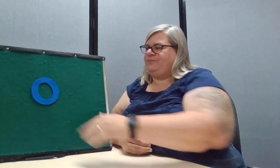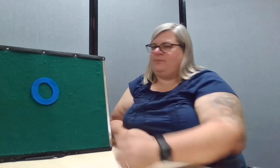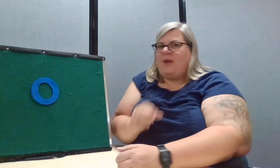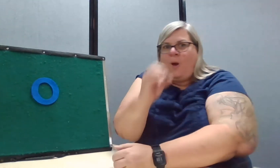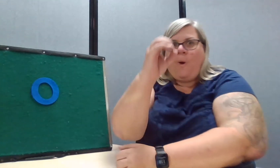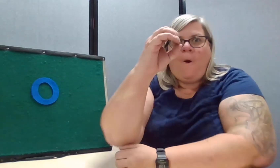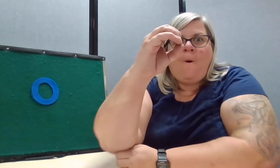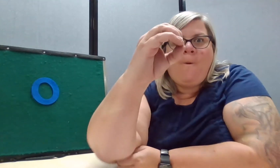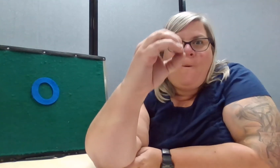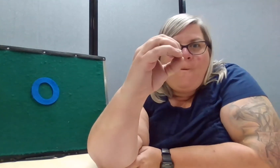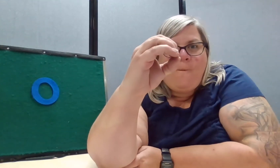The letter O.